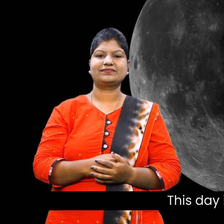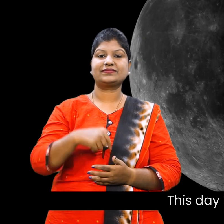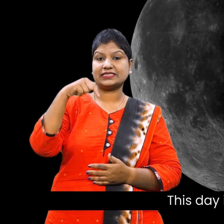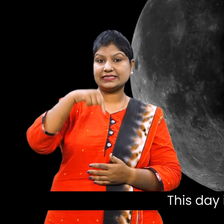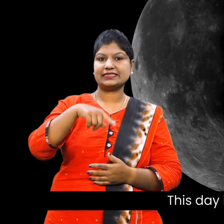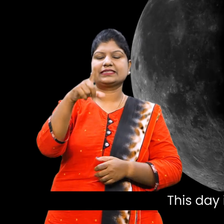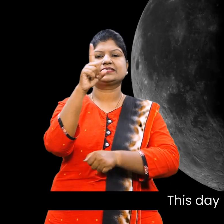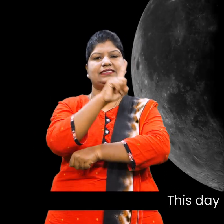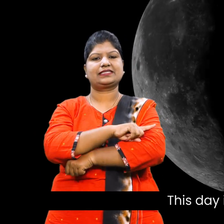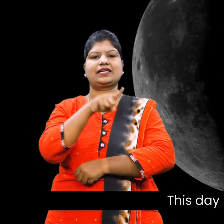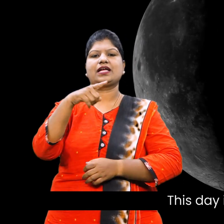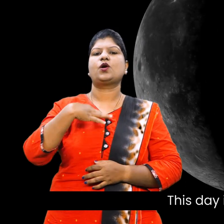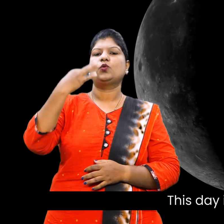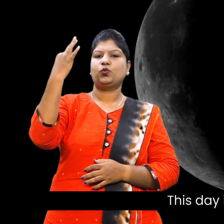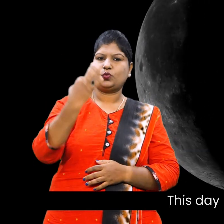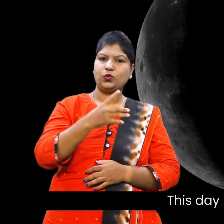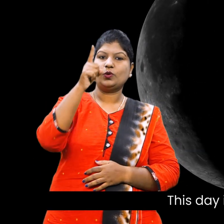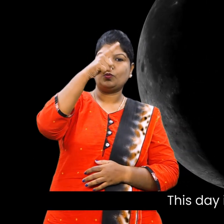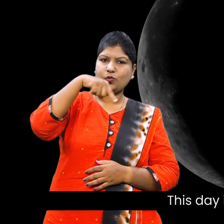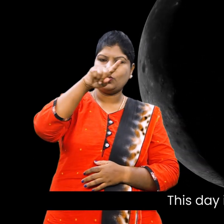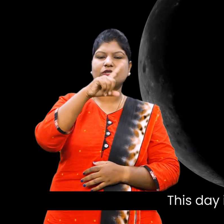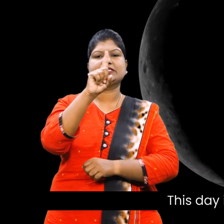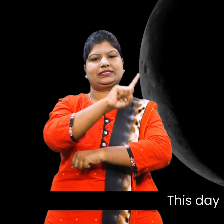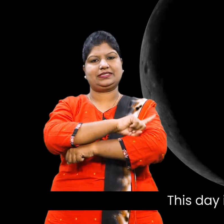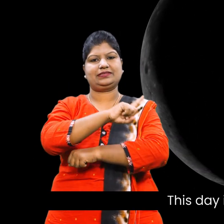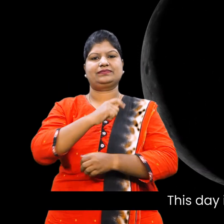This day is the new moon day.